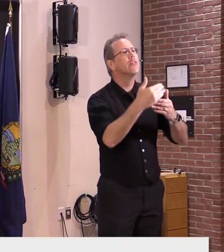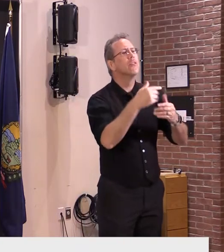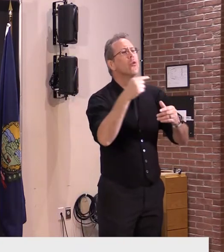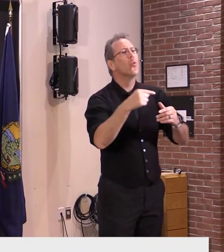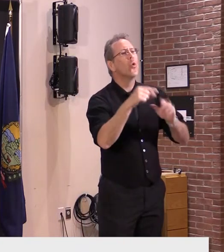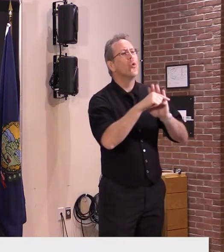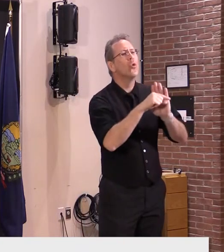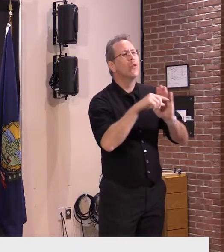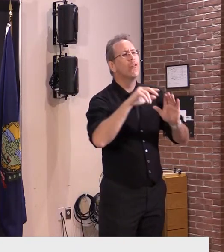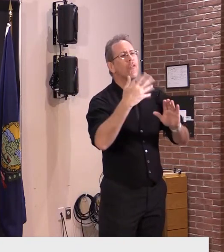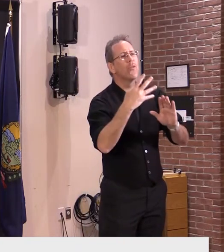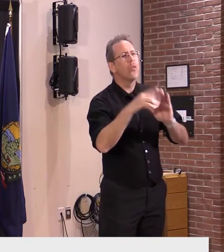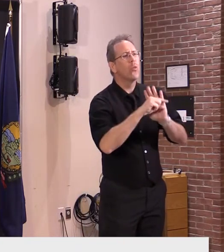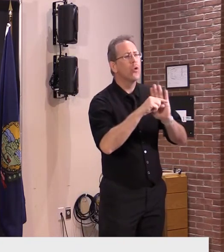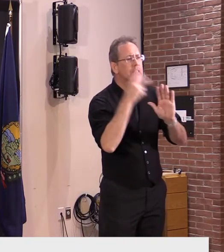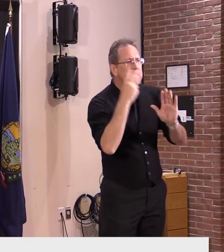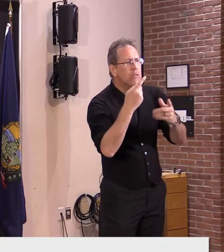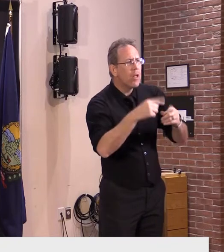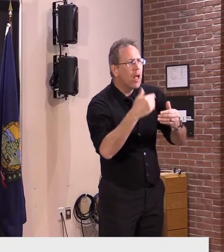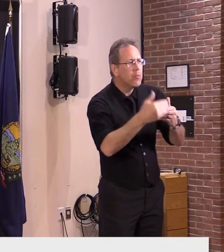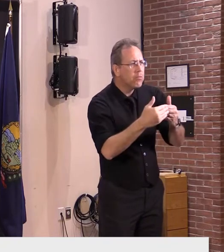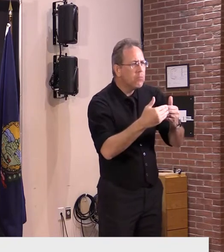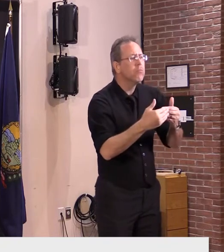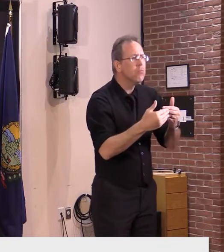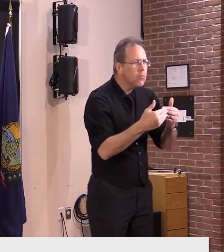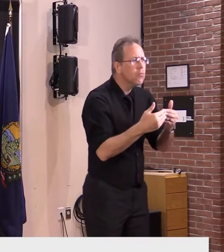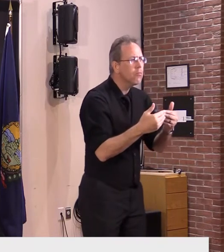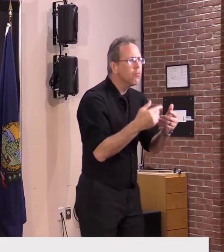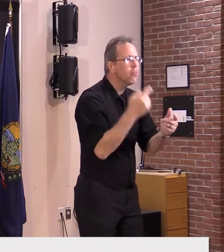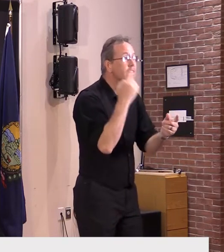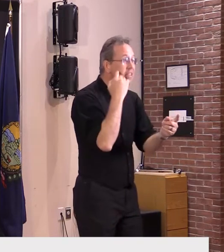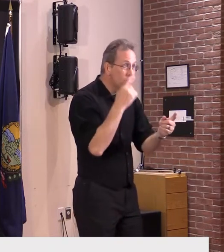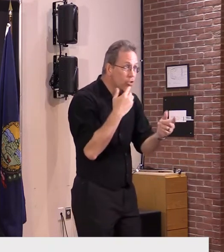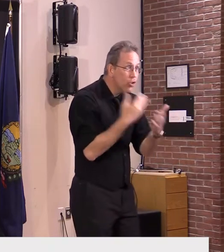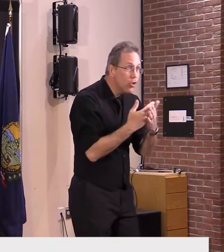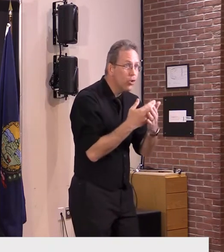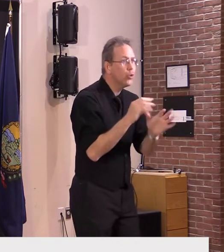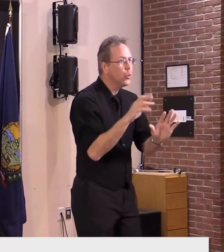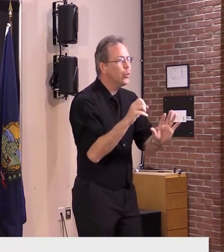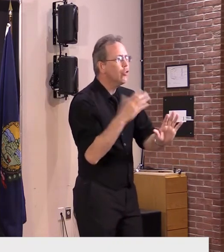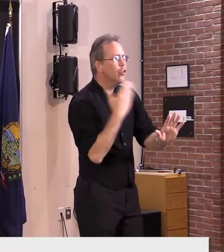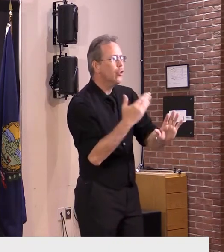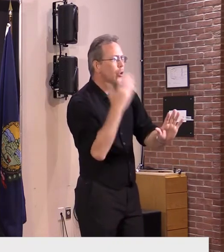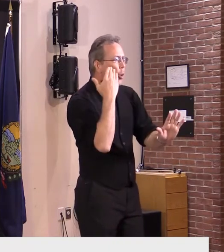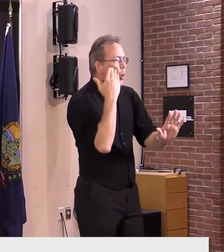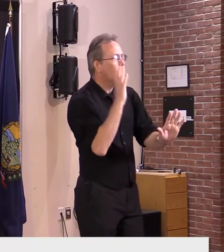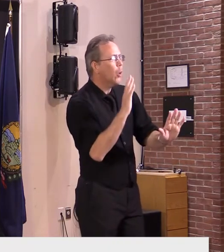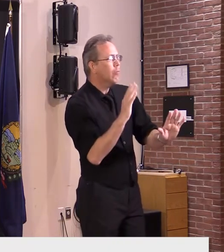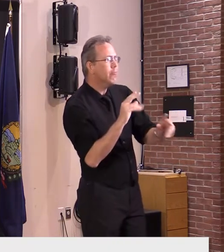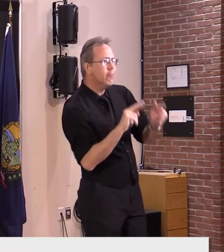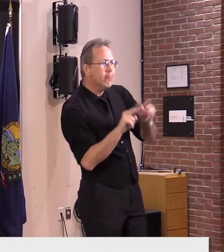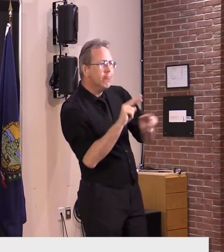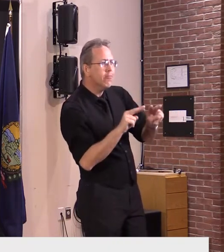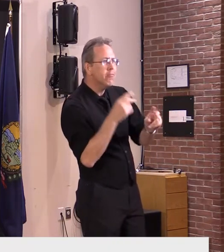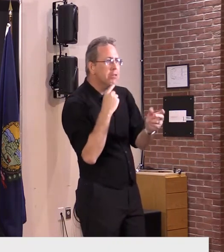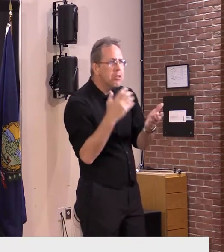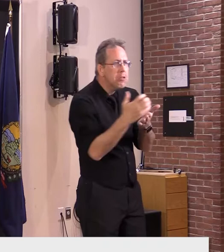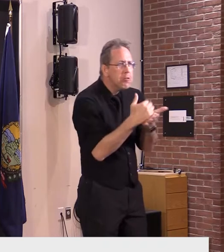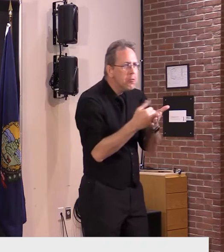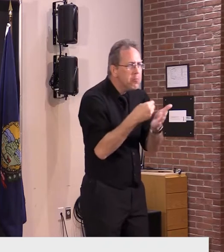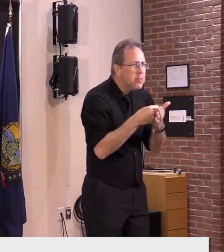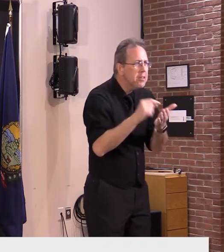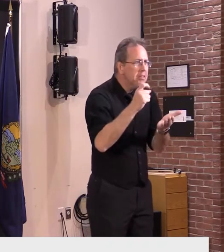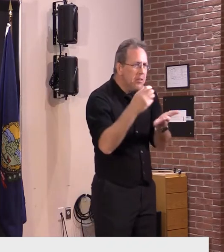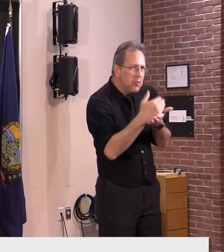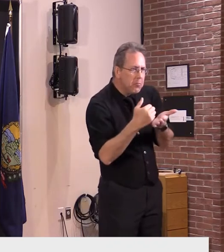in regards to that. I mean, it's good news in some respects, but we know that inflation has driven a lot